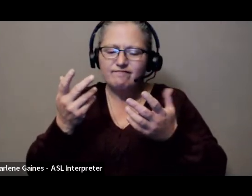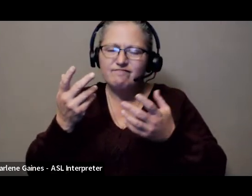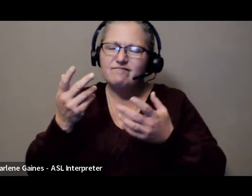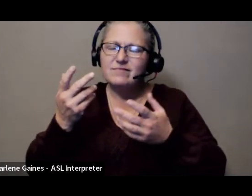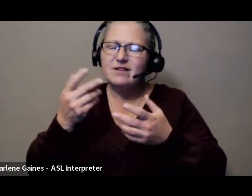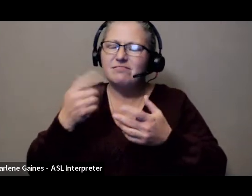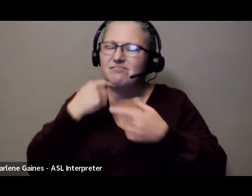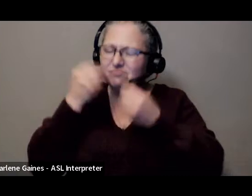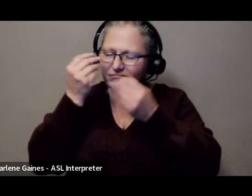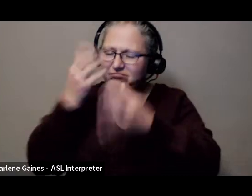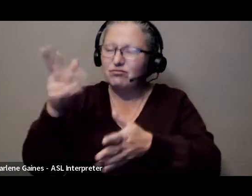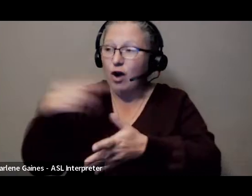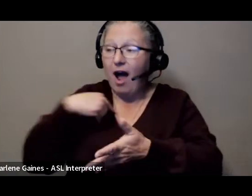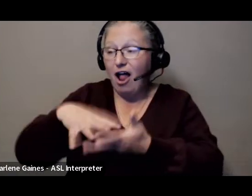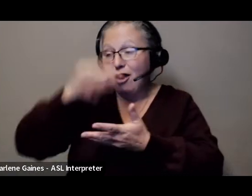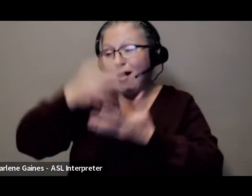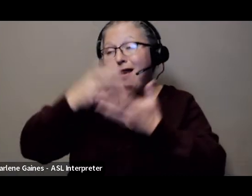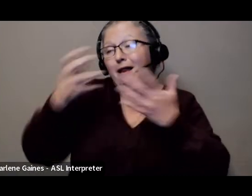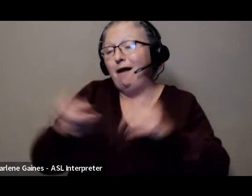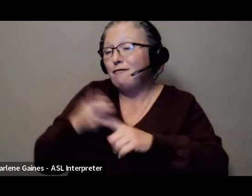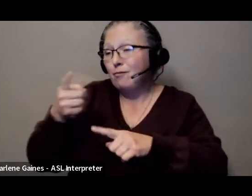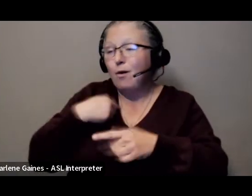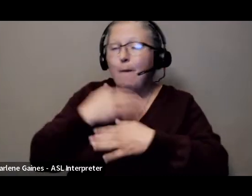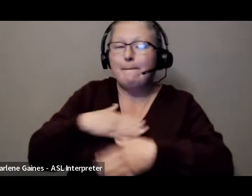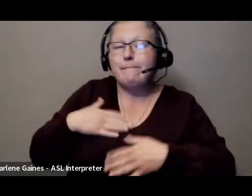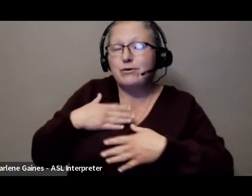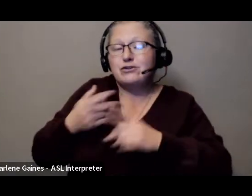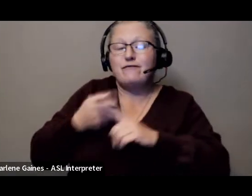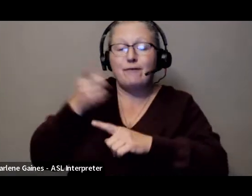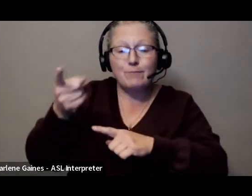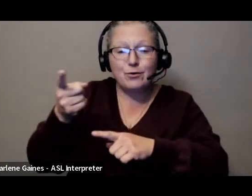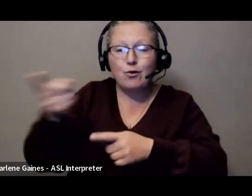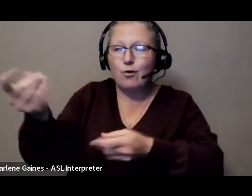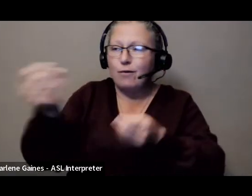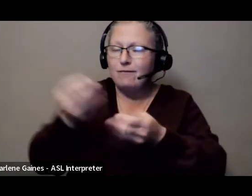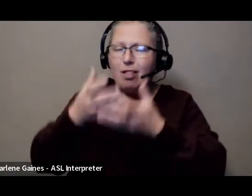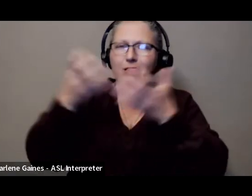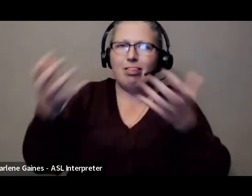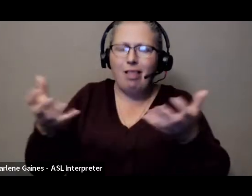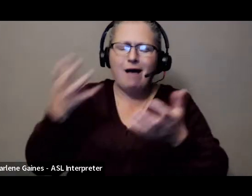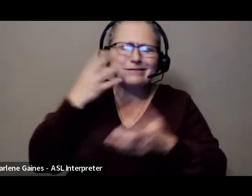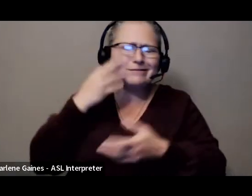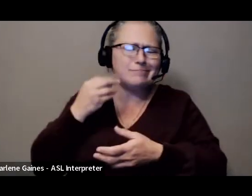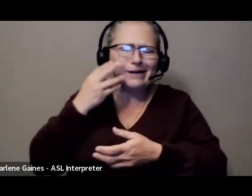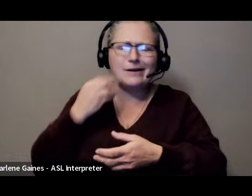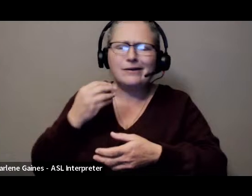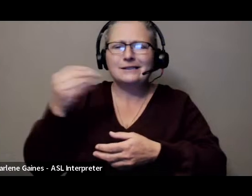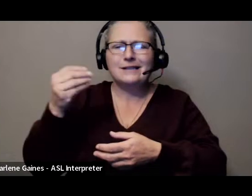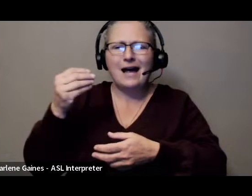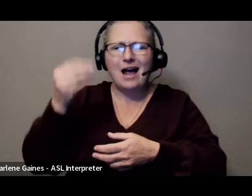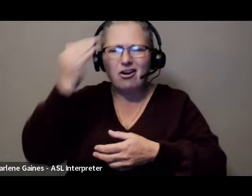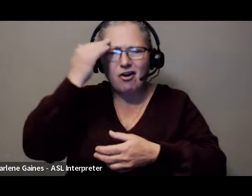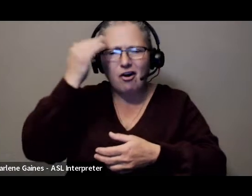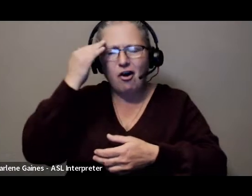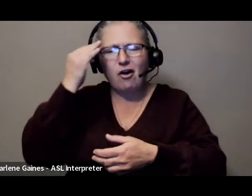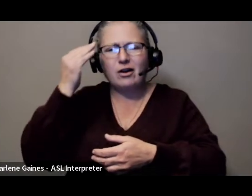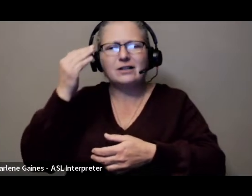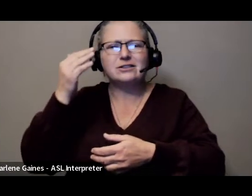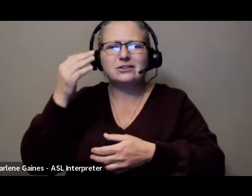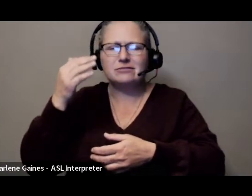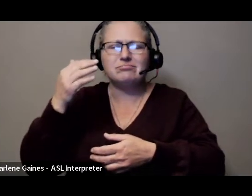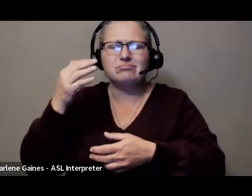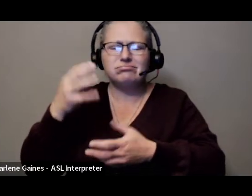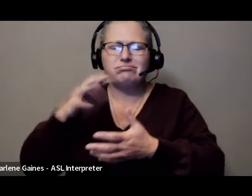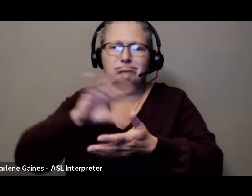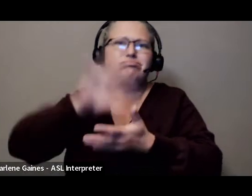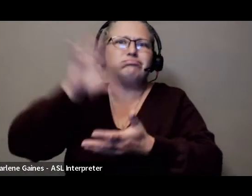and appreciate you. You bring a wealth of knowledge and experience to our school district. I've really leaned